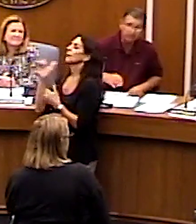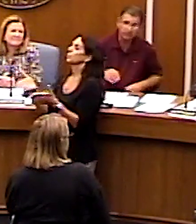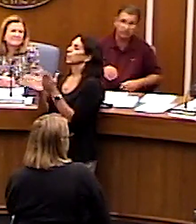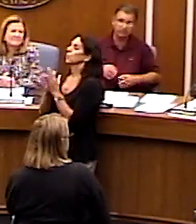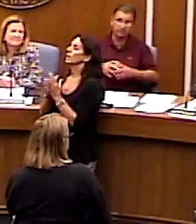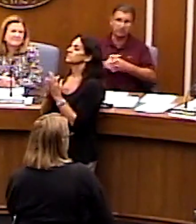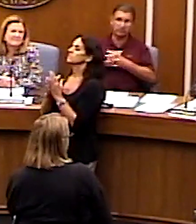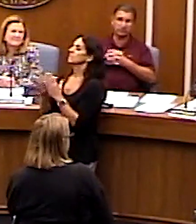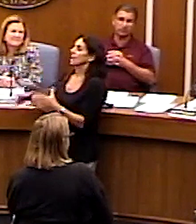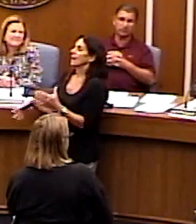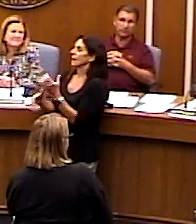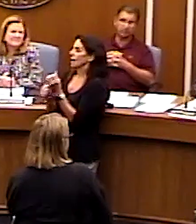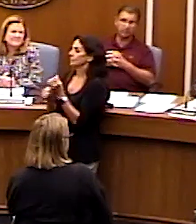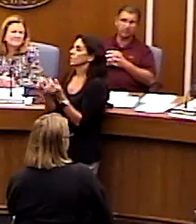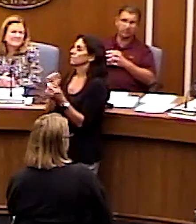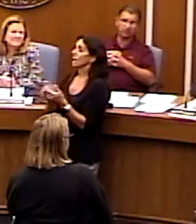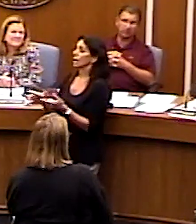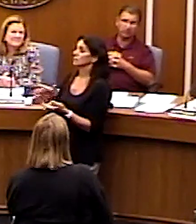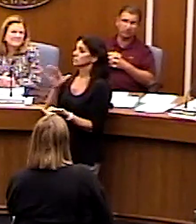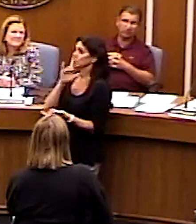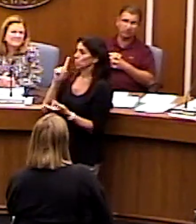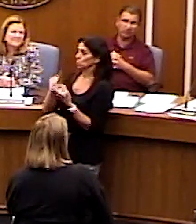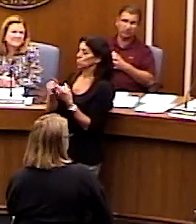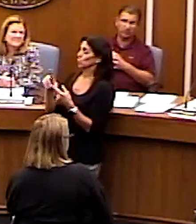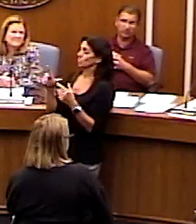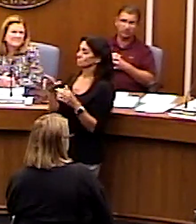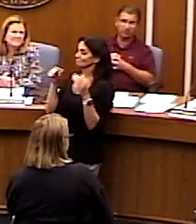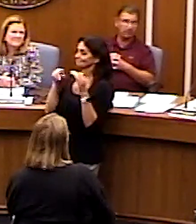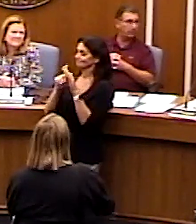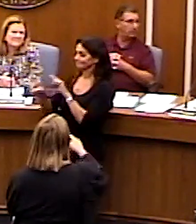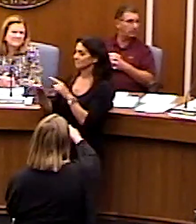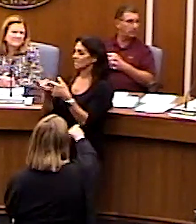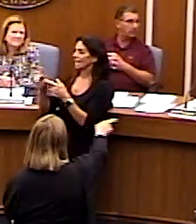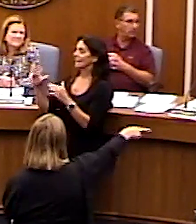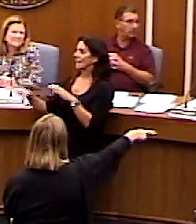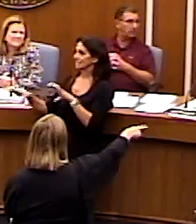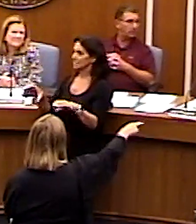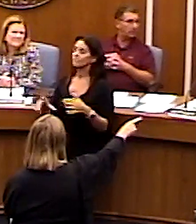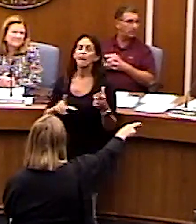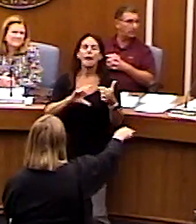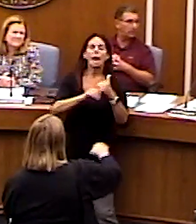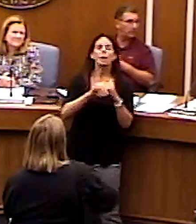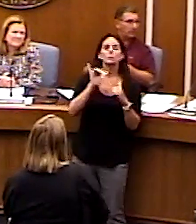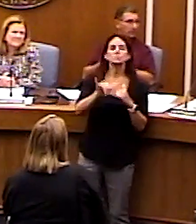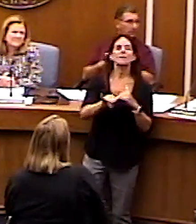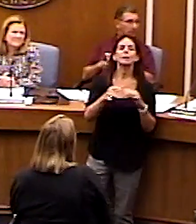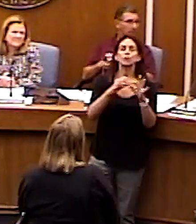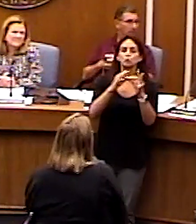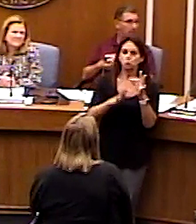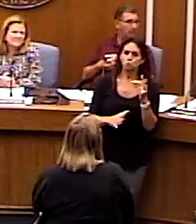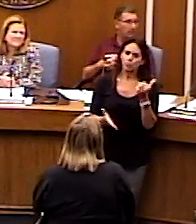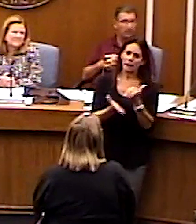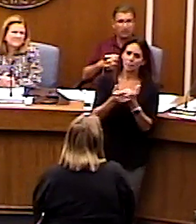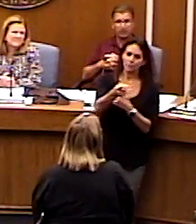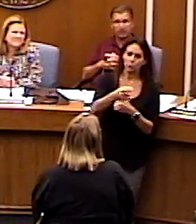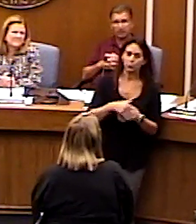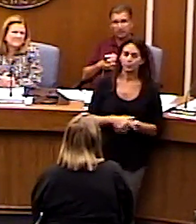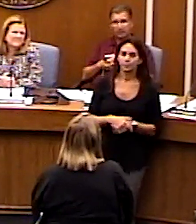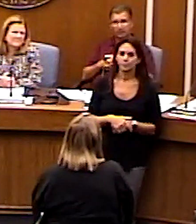accommodation that they're seeking to attend that activity. How was the interpreter being of assistance to you?